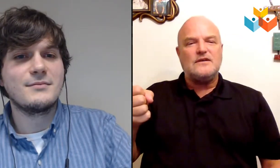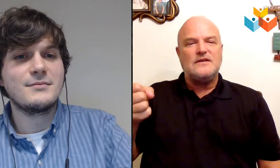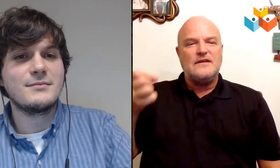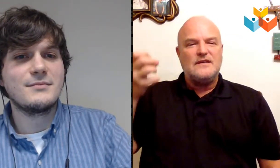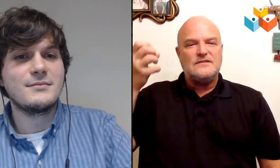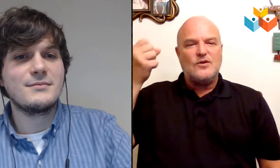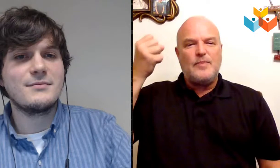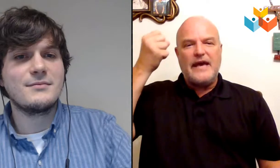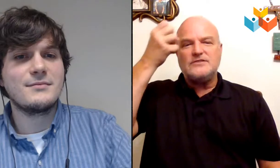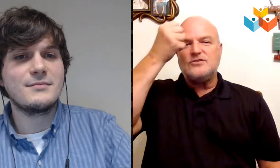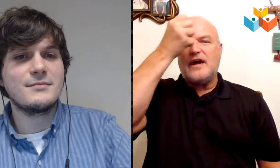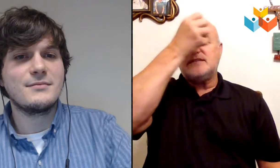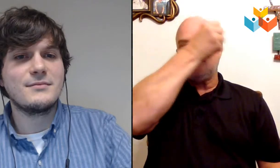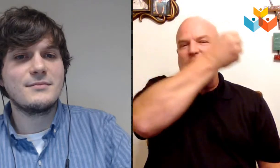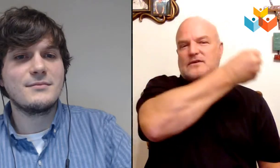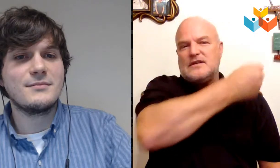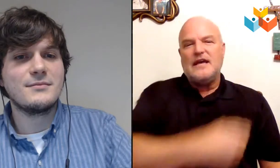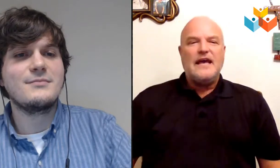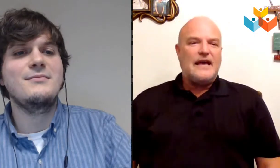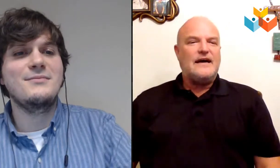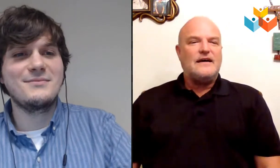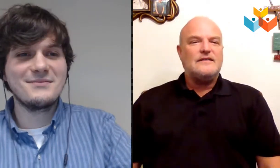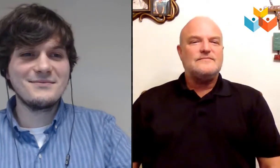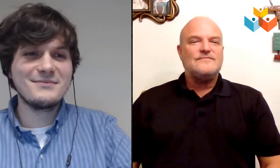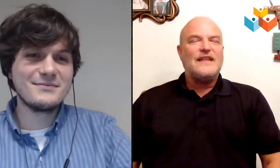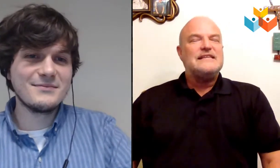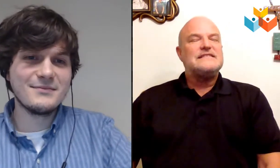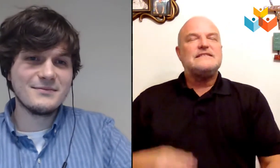for milk, so pasteurized milk.